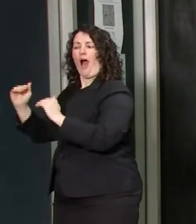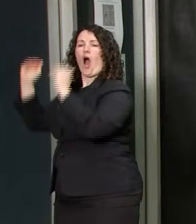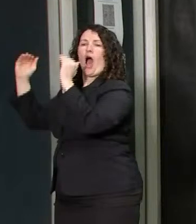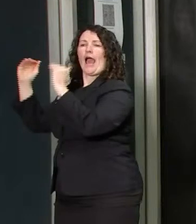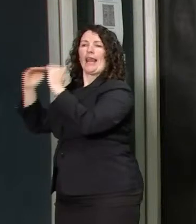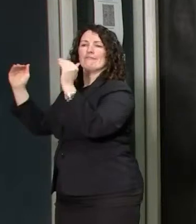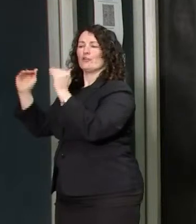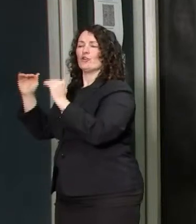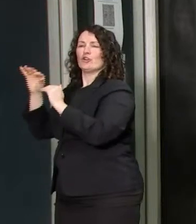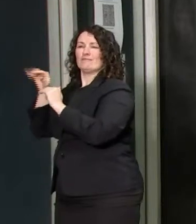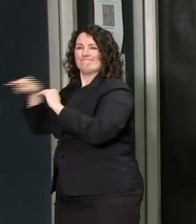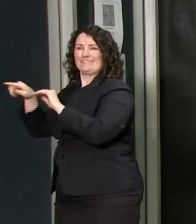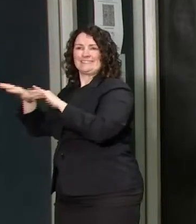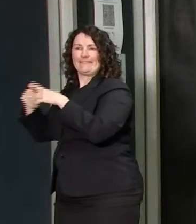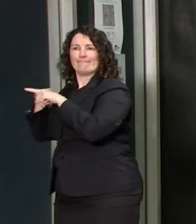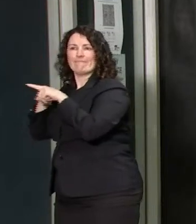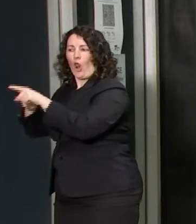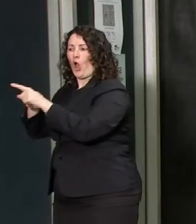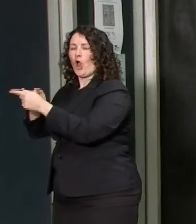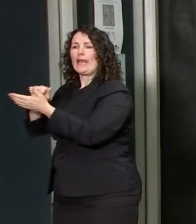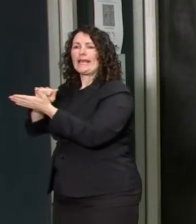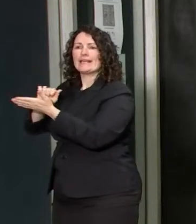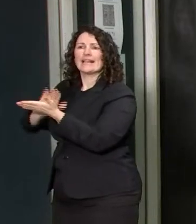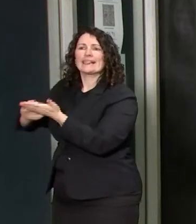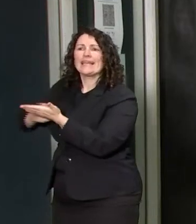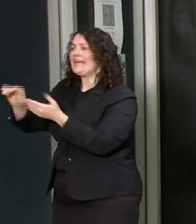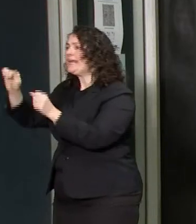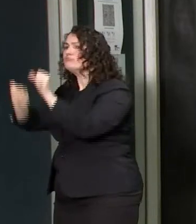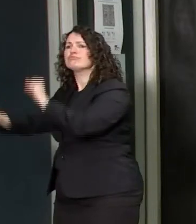gyms since November, so after the Hallam case,